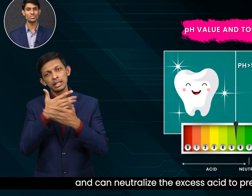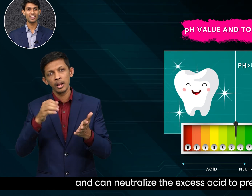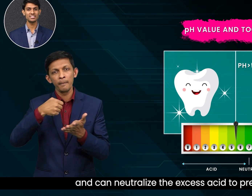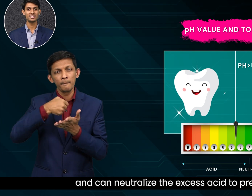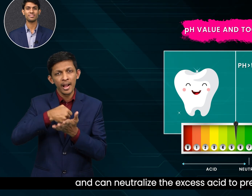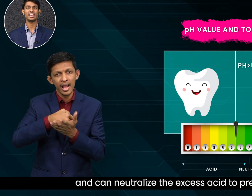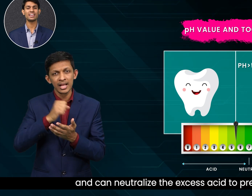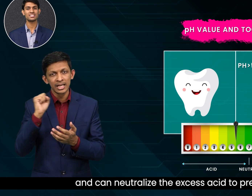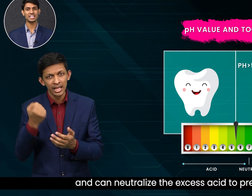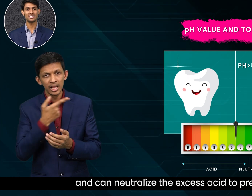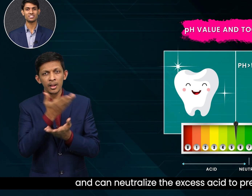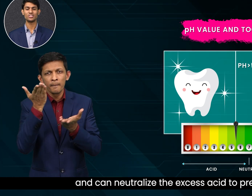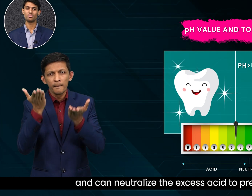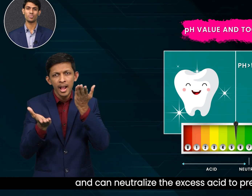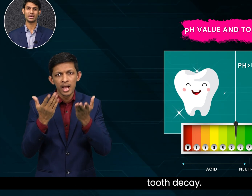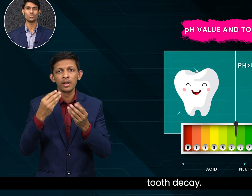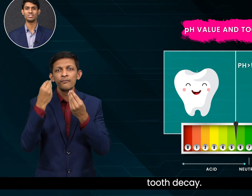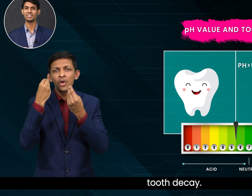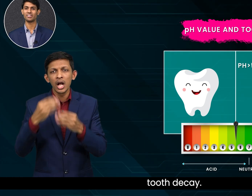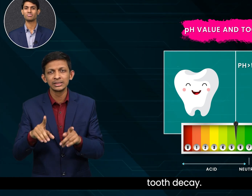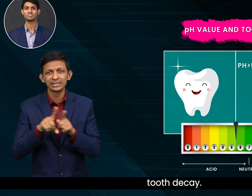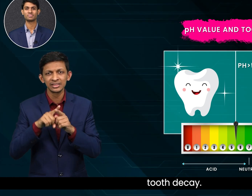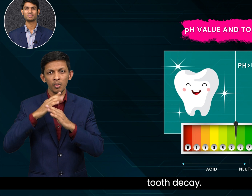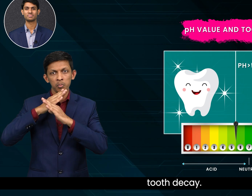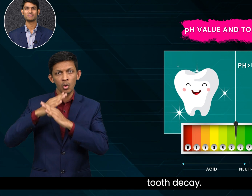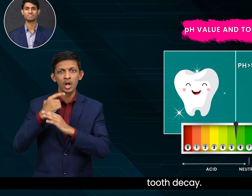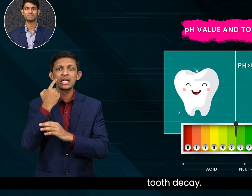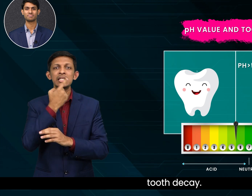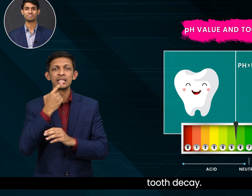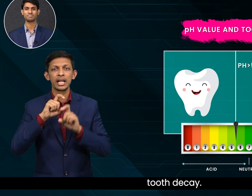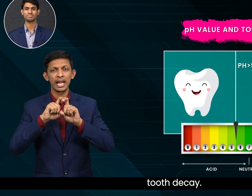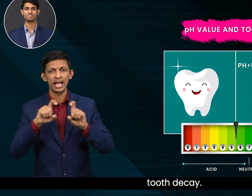can neutralize the excess acid to prevent tooth decay.